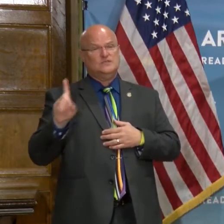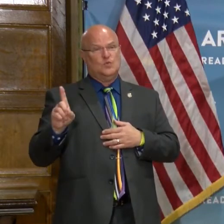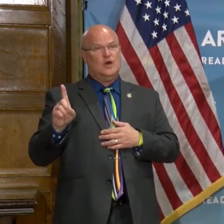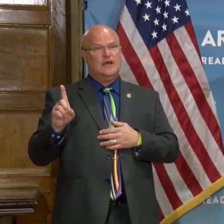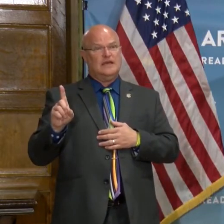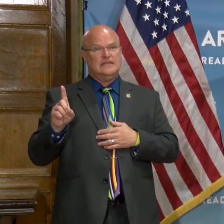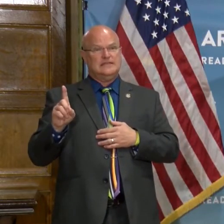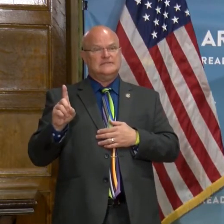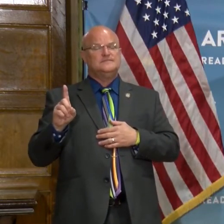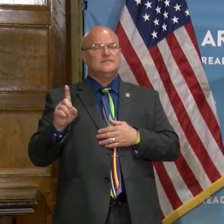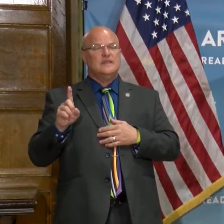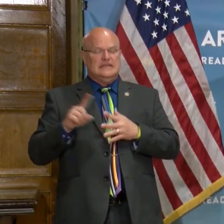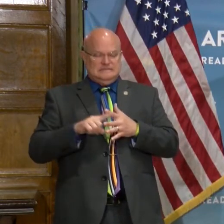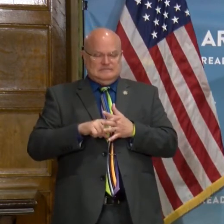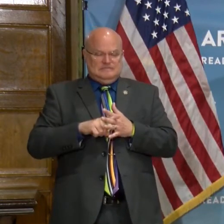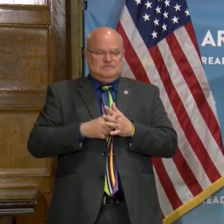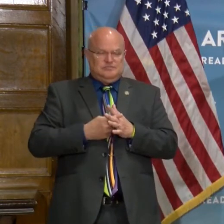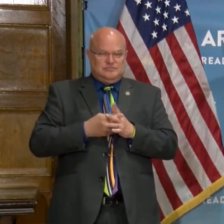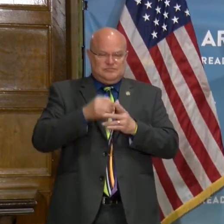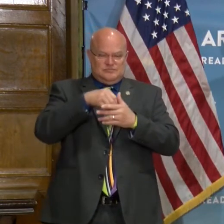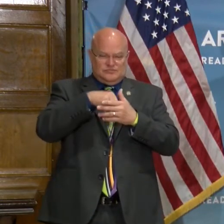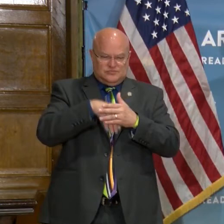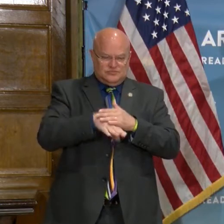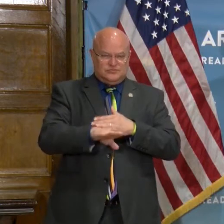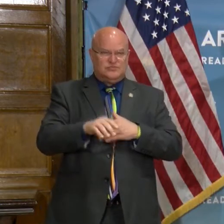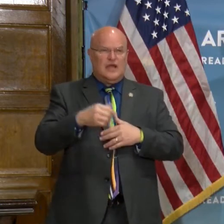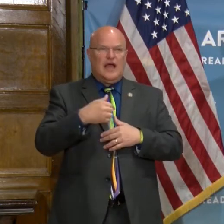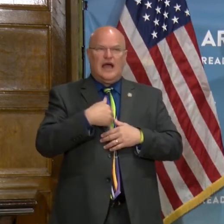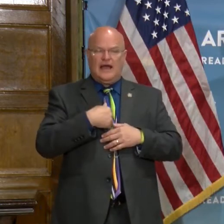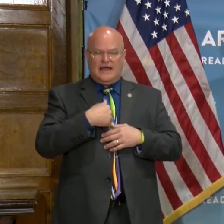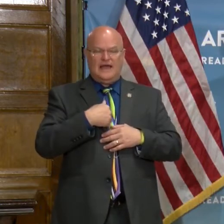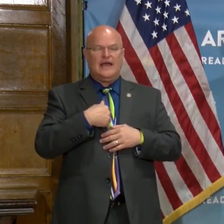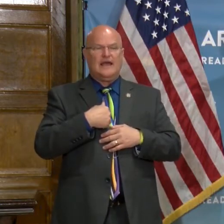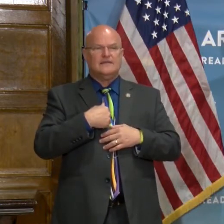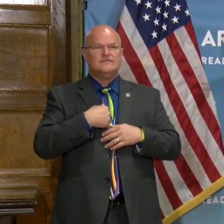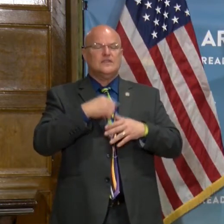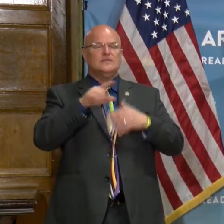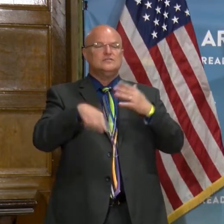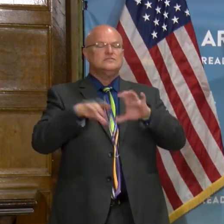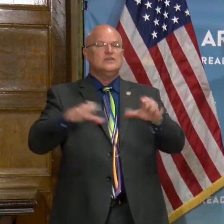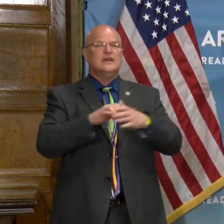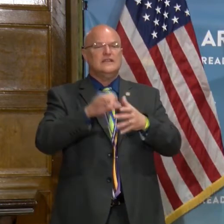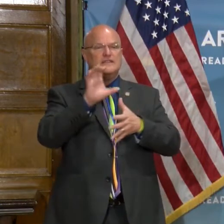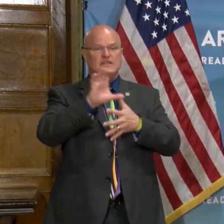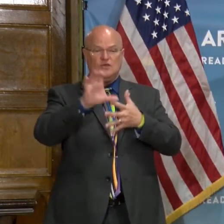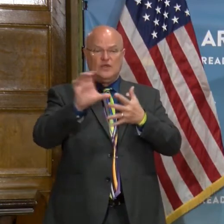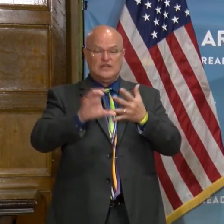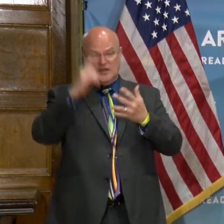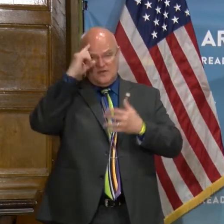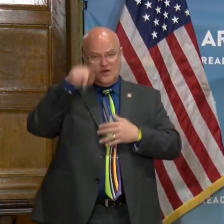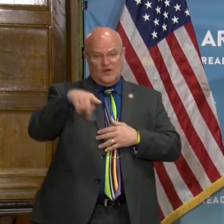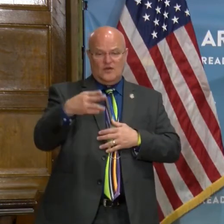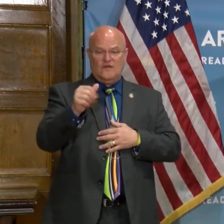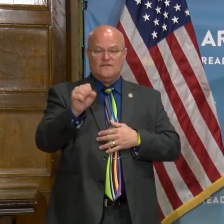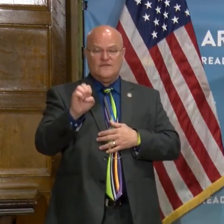gating criteria. As you know, I've gone through the gating criteria for phase